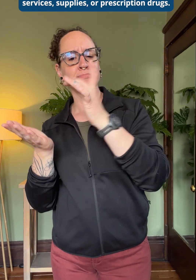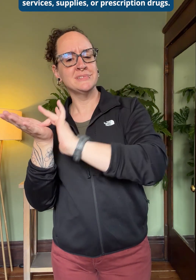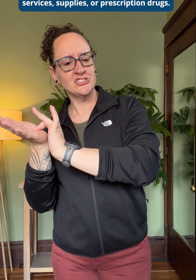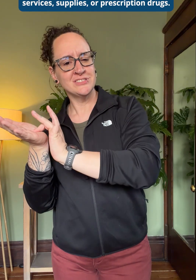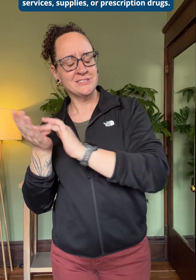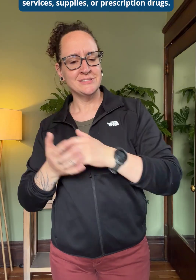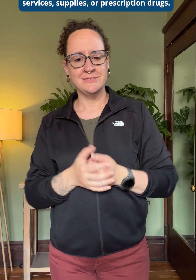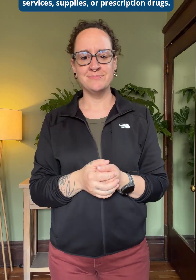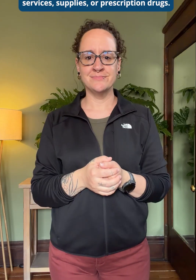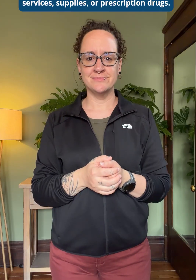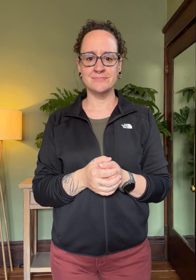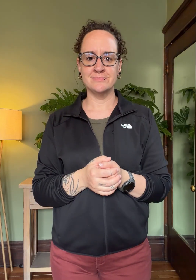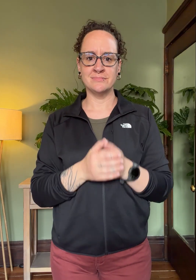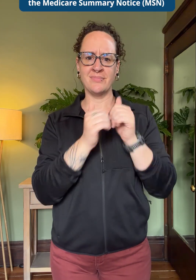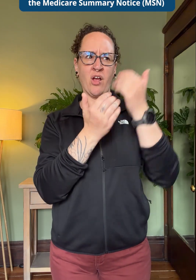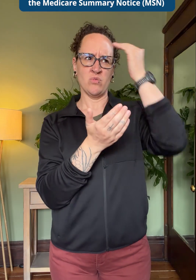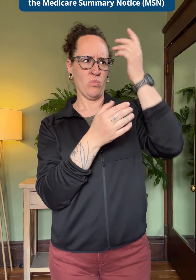supplies, or prescription drugs.